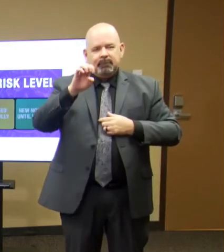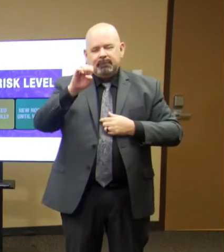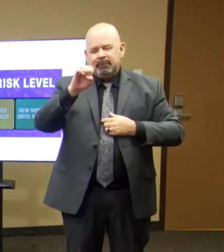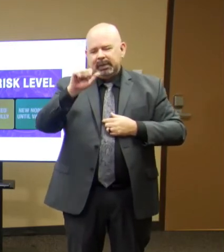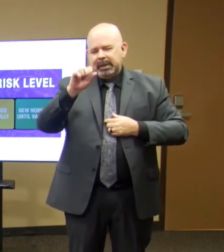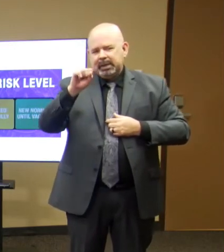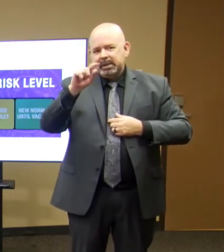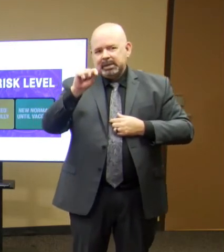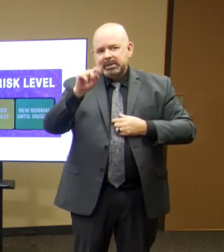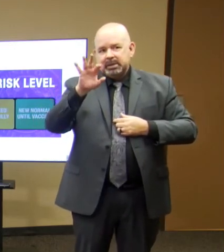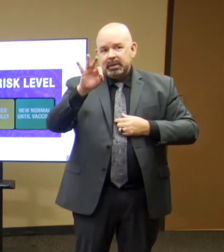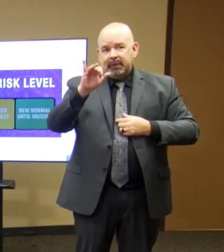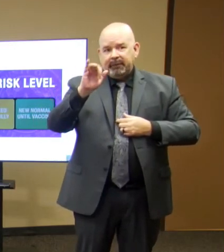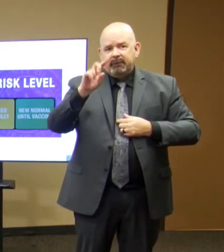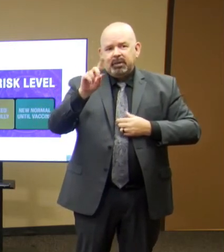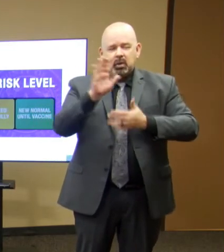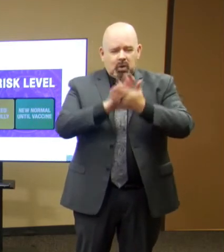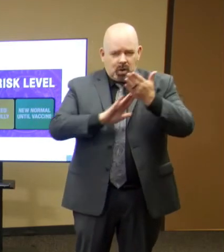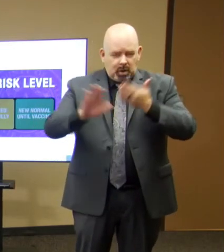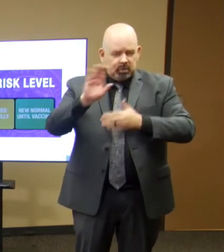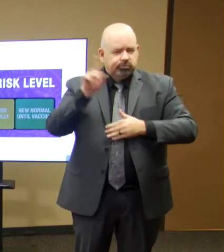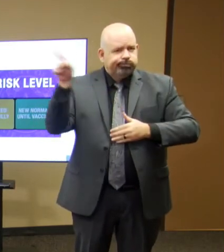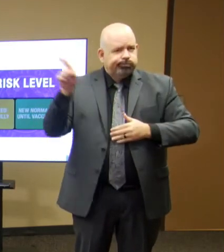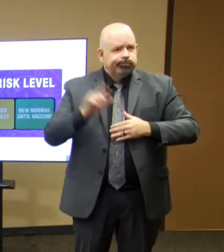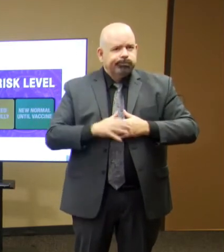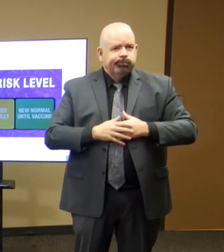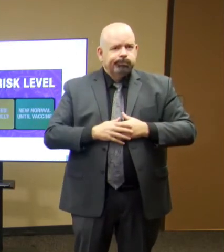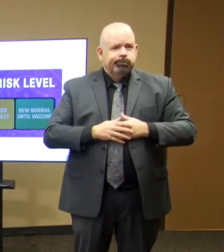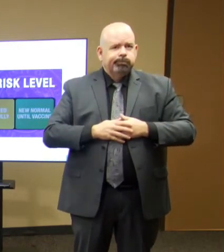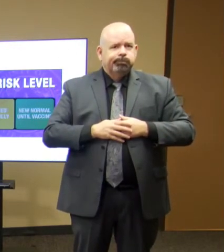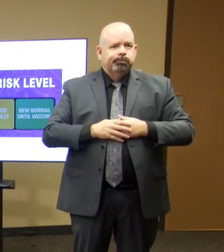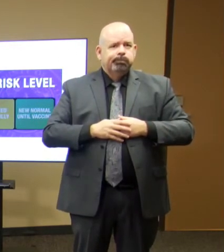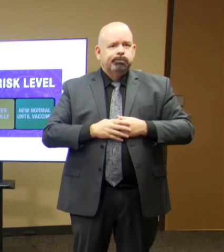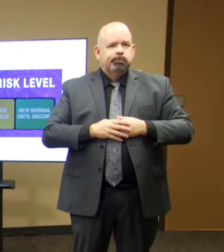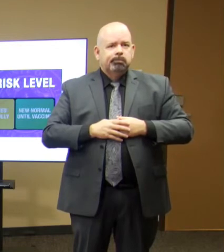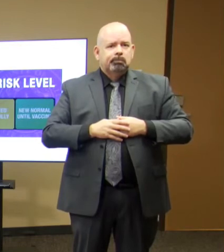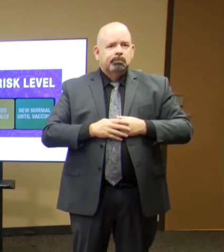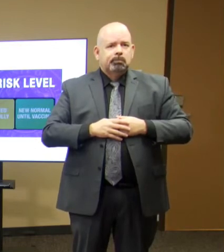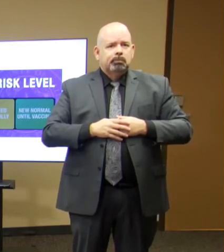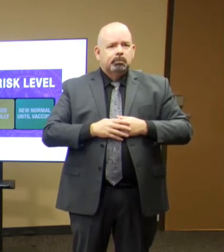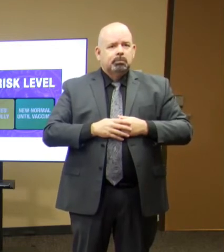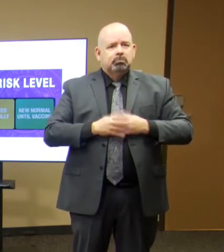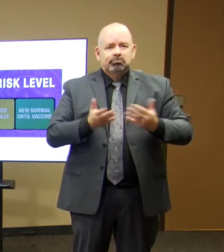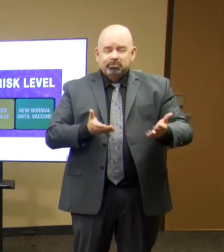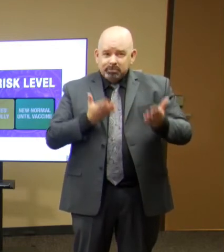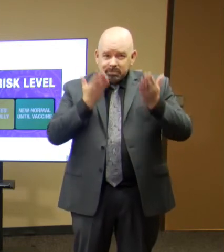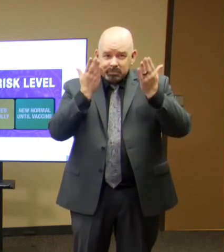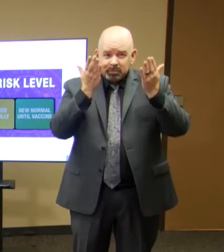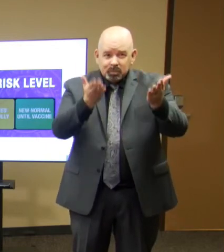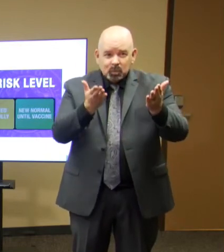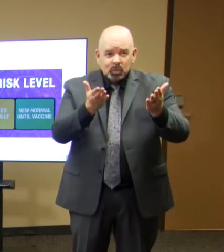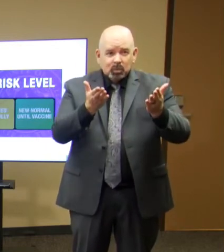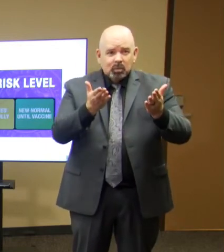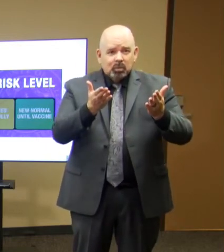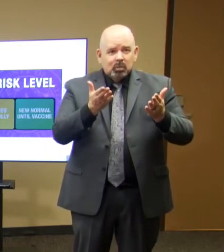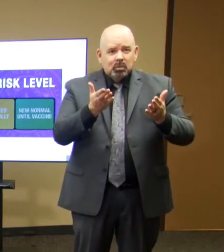What we really recommend, if you are planning, again, we recommend it's not going to be a normal Thanksgiving or Christmas, try to do